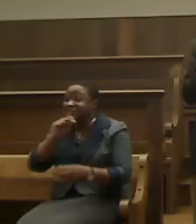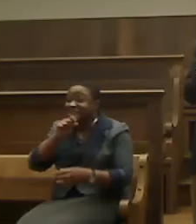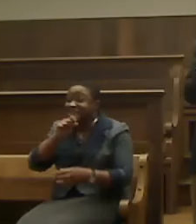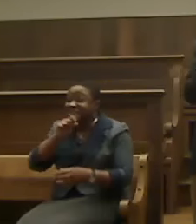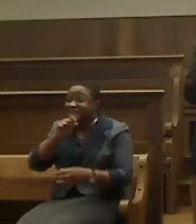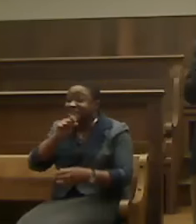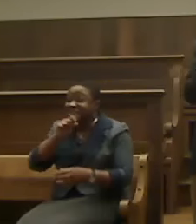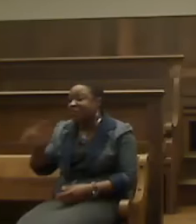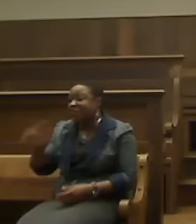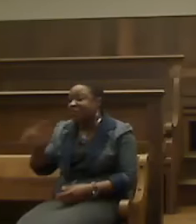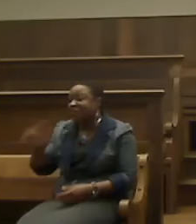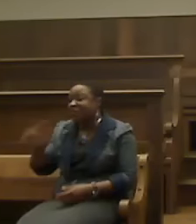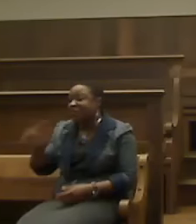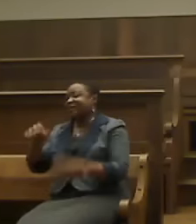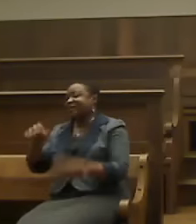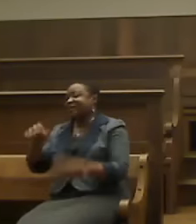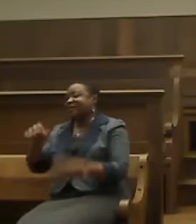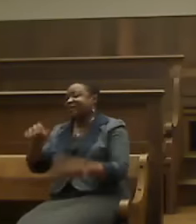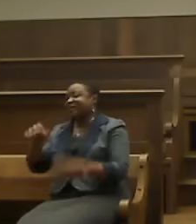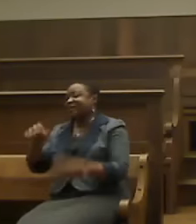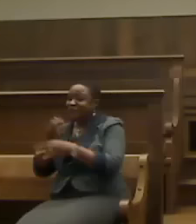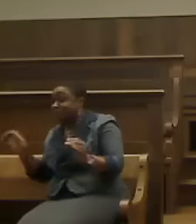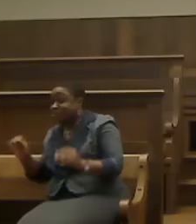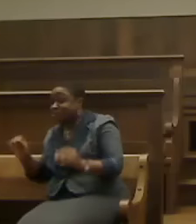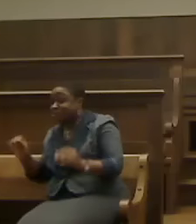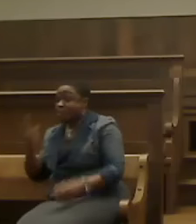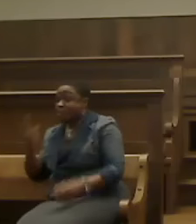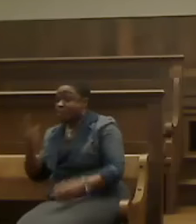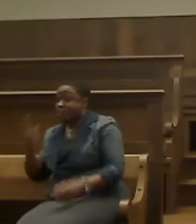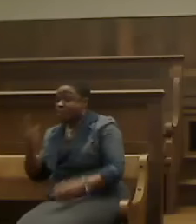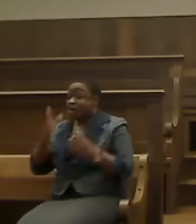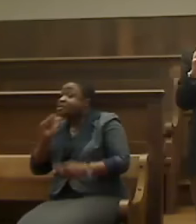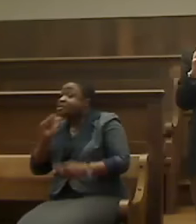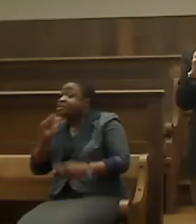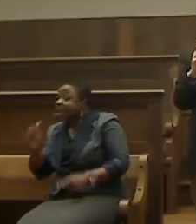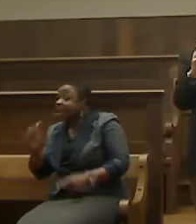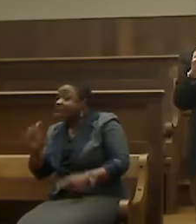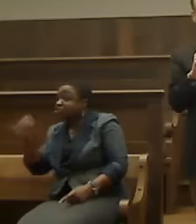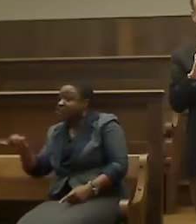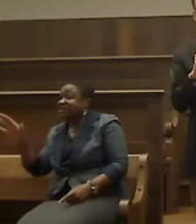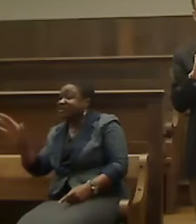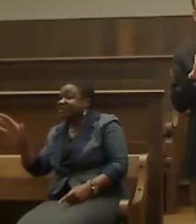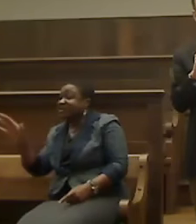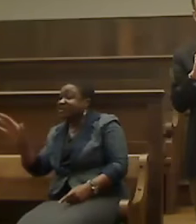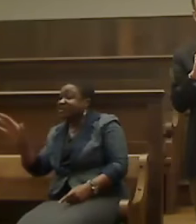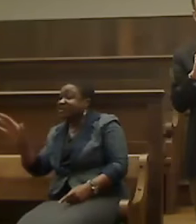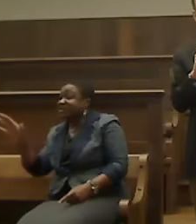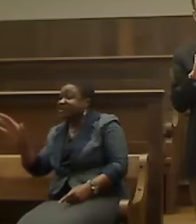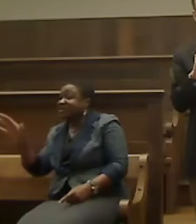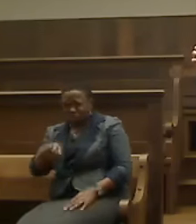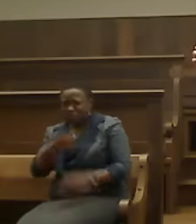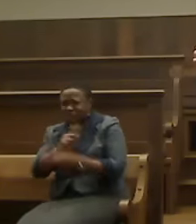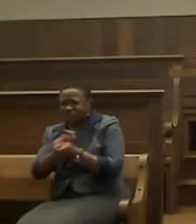And one farmer switched to non-GM soy. His farmhand came to him 2 days later and said, you must have changed the